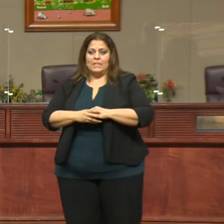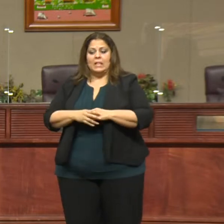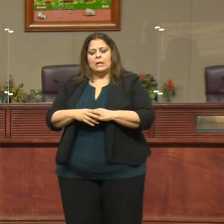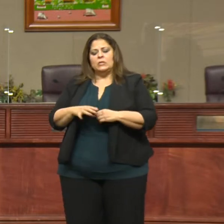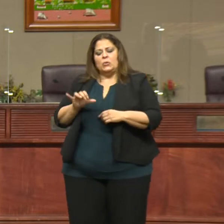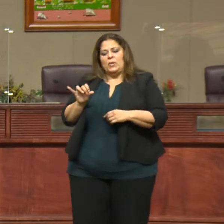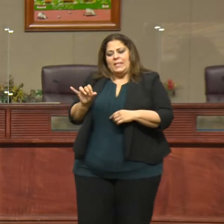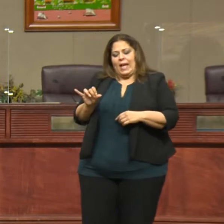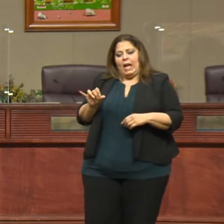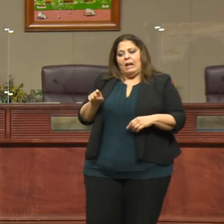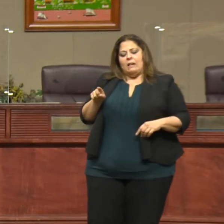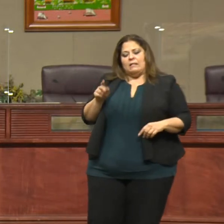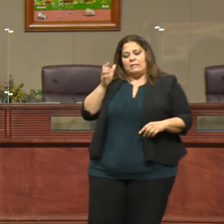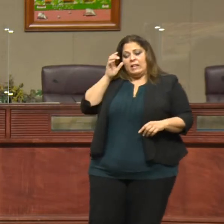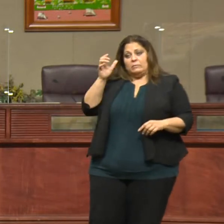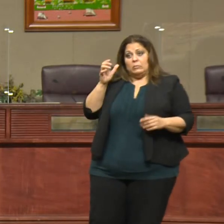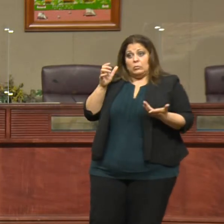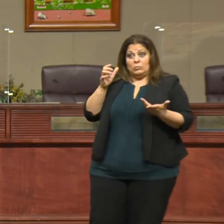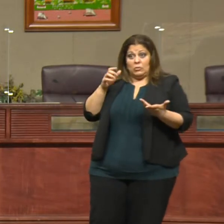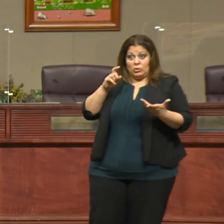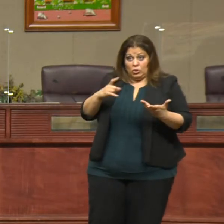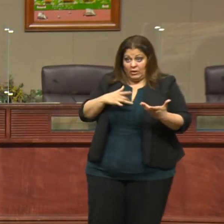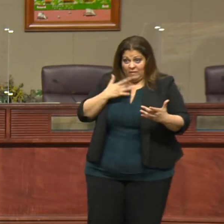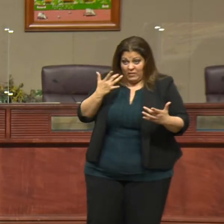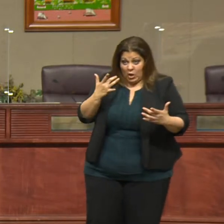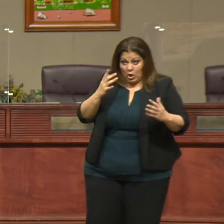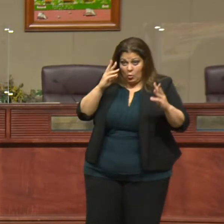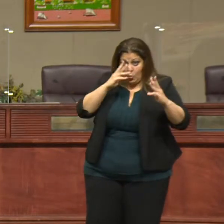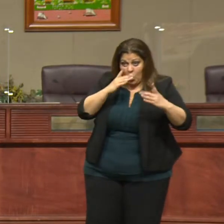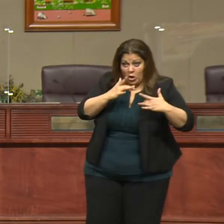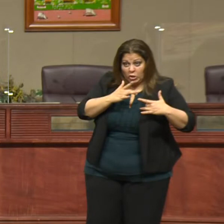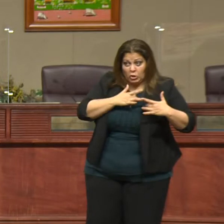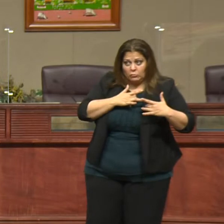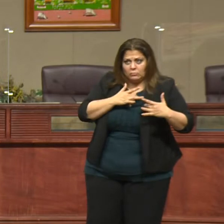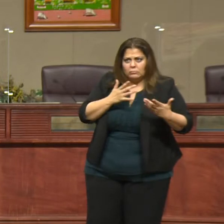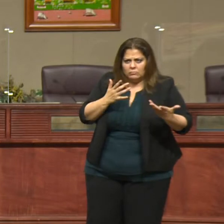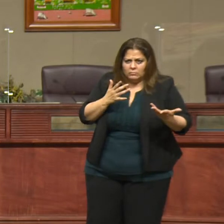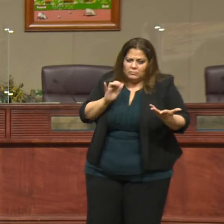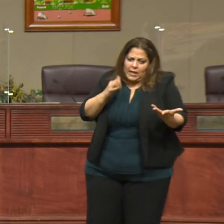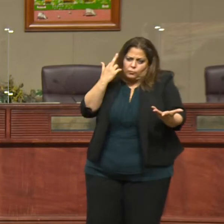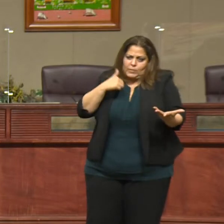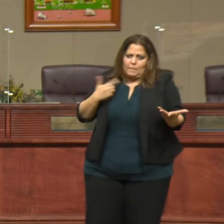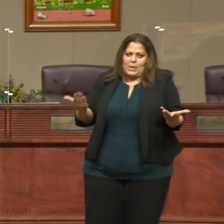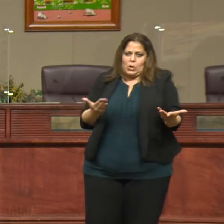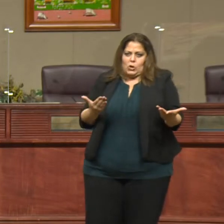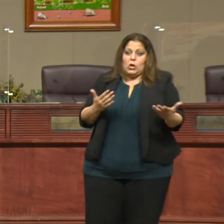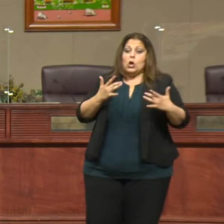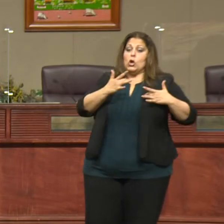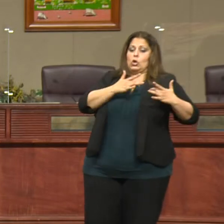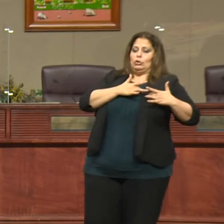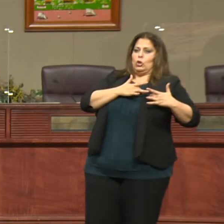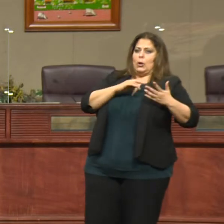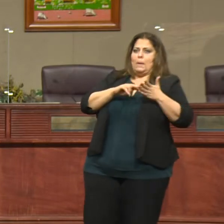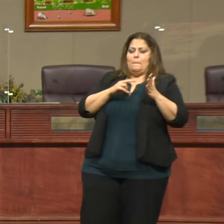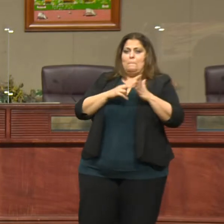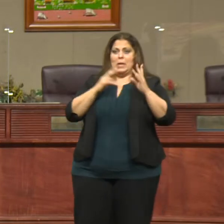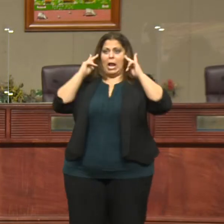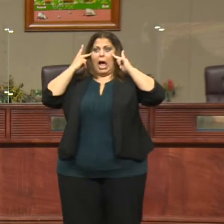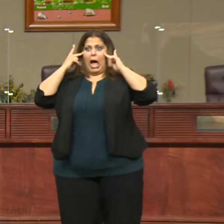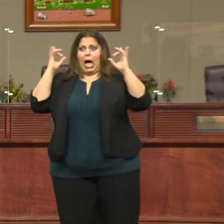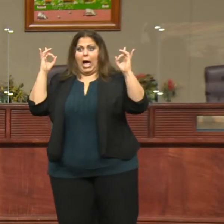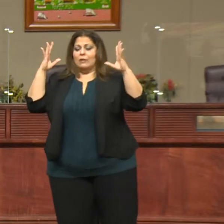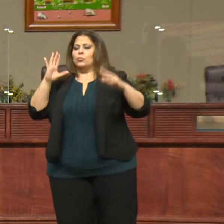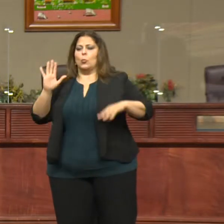you always ask, should we be concerned? So I wouldn't be here if I wasn't concerned, but concern isn't panic. And so as we get